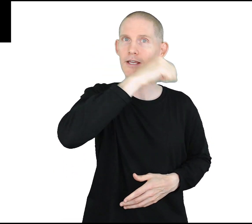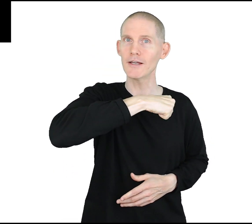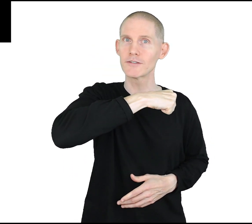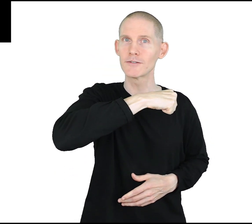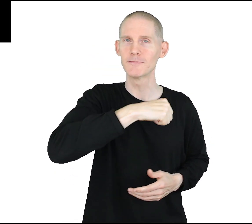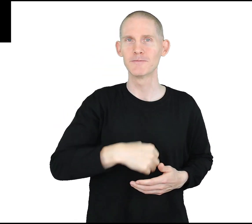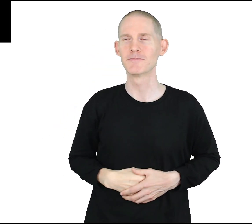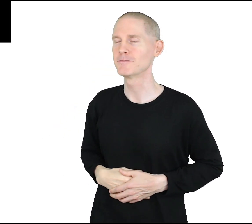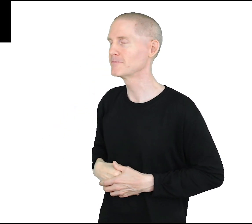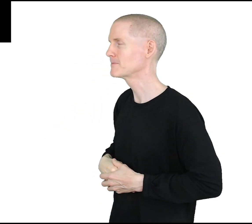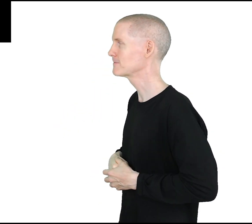Guess.